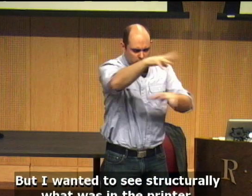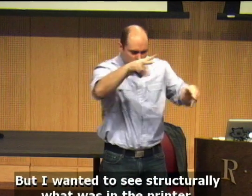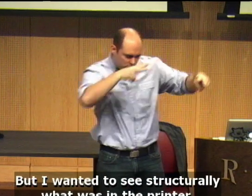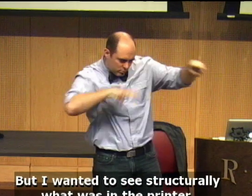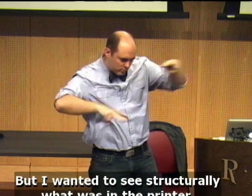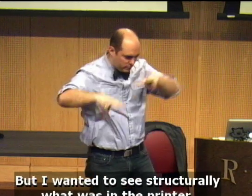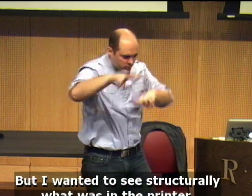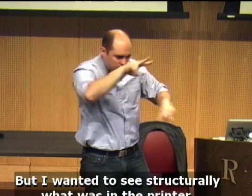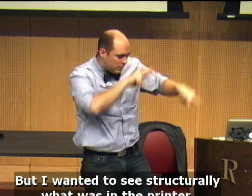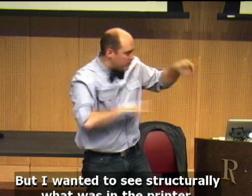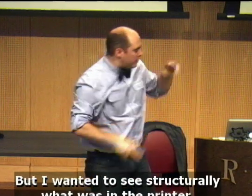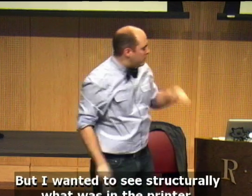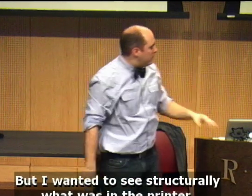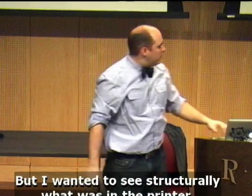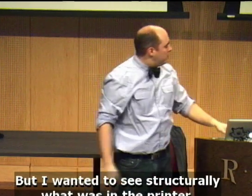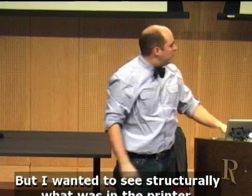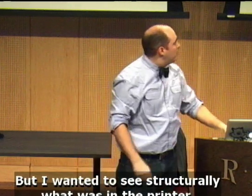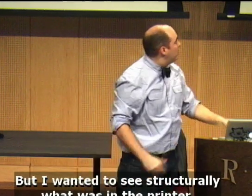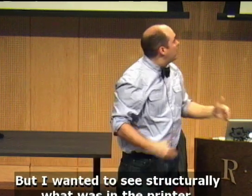see structurally what was in the printer.